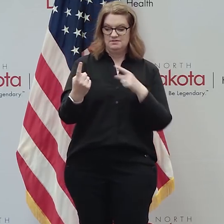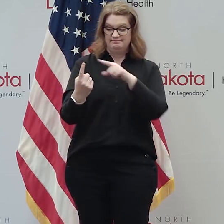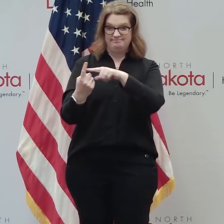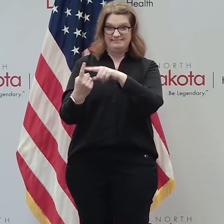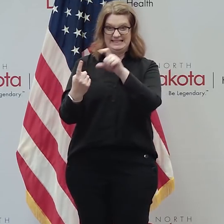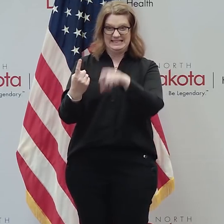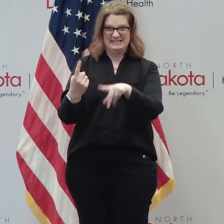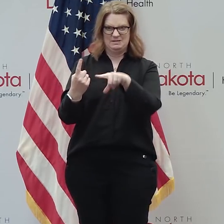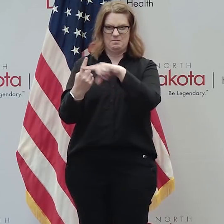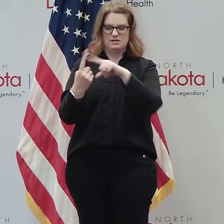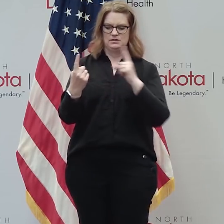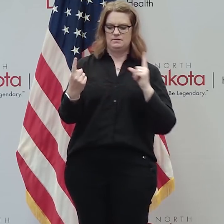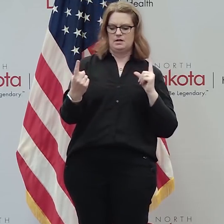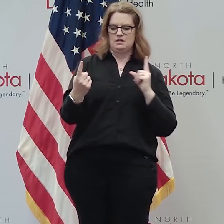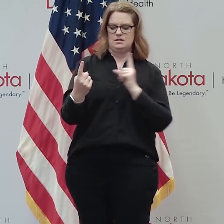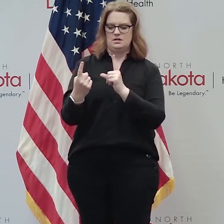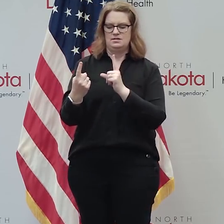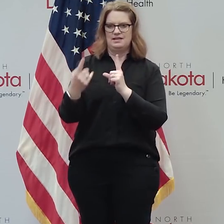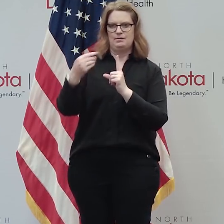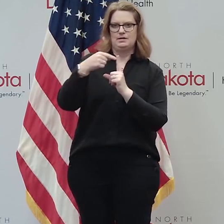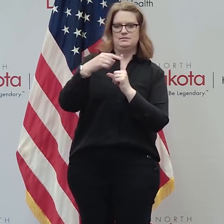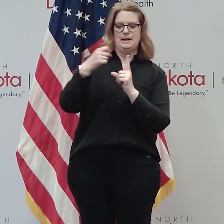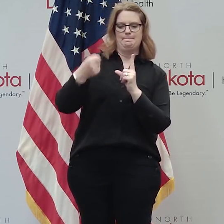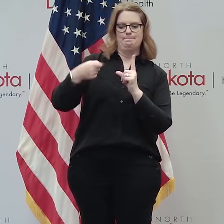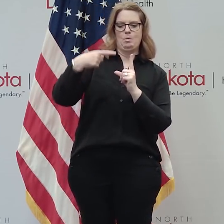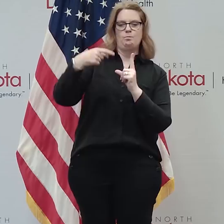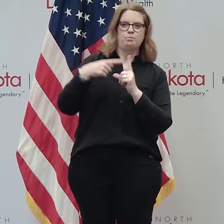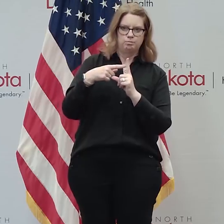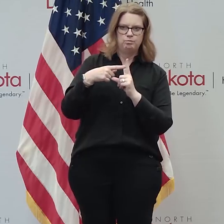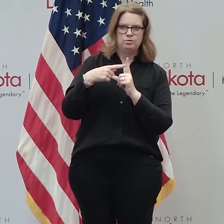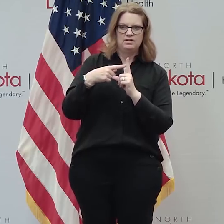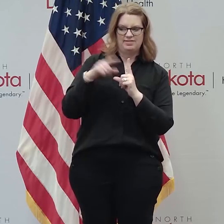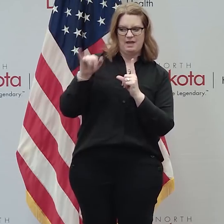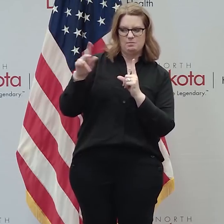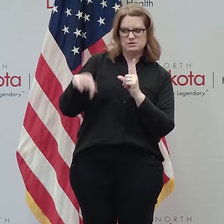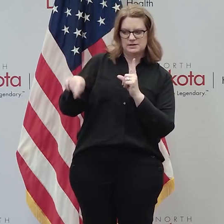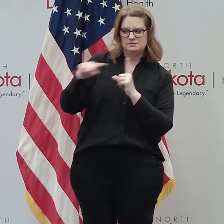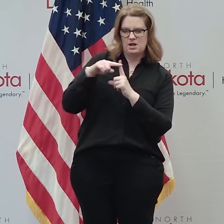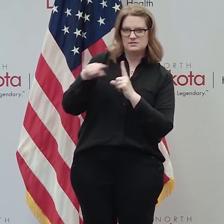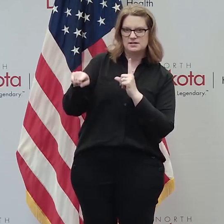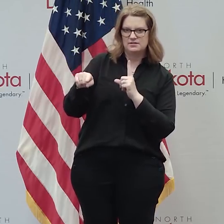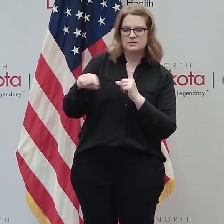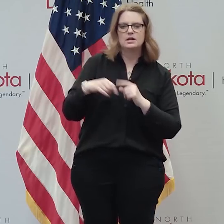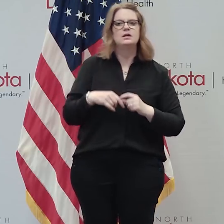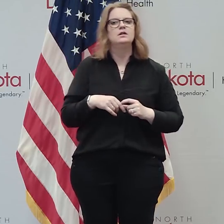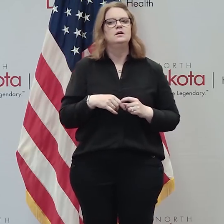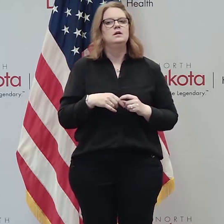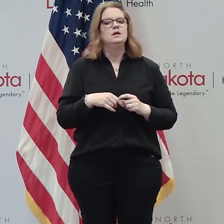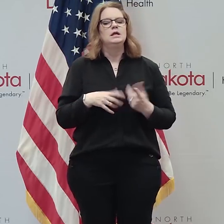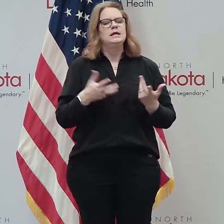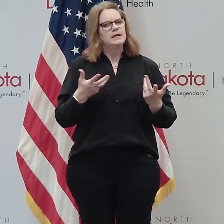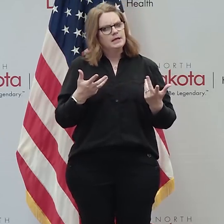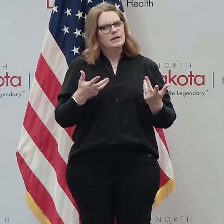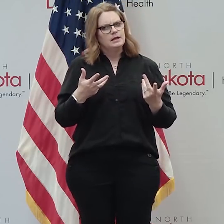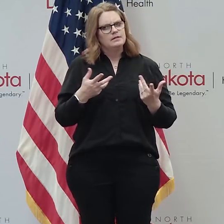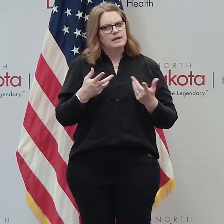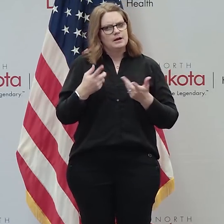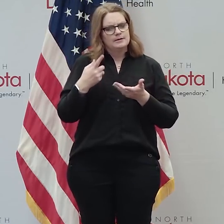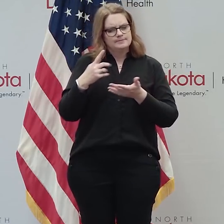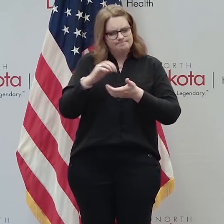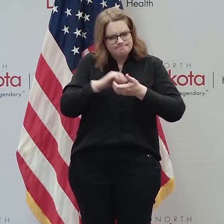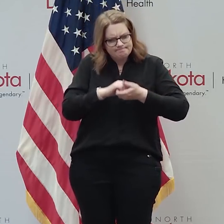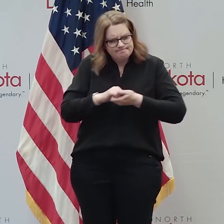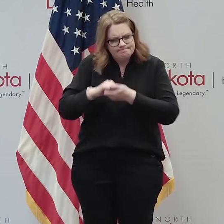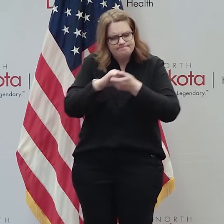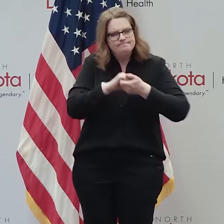is tested positive. They, in the process of doing this design point that they've achieved or that are collaborating on